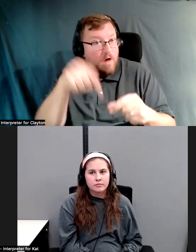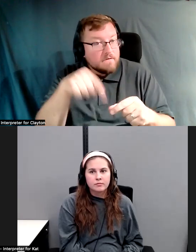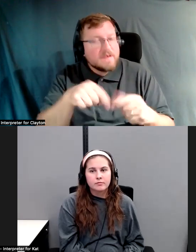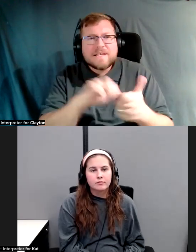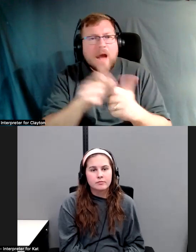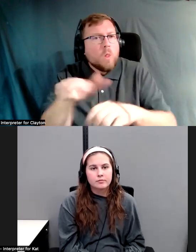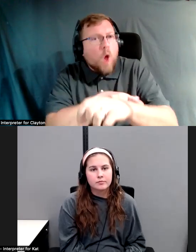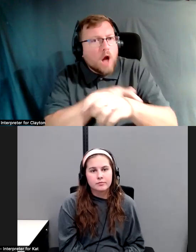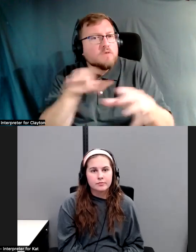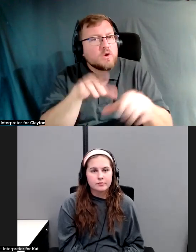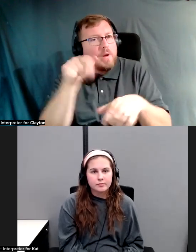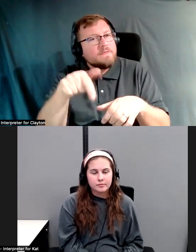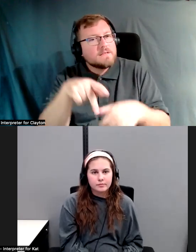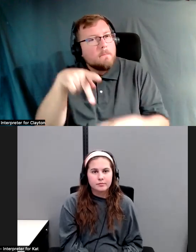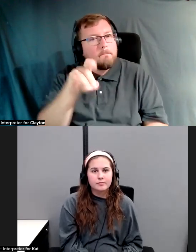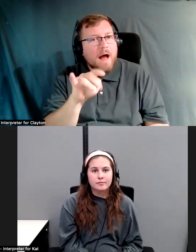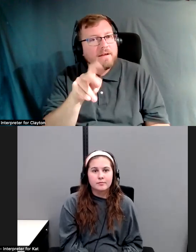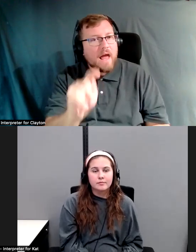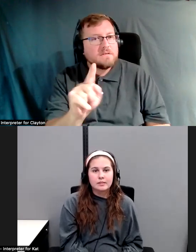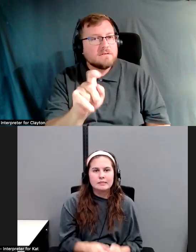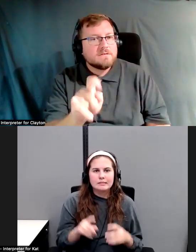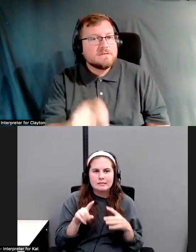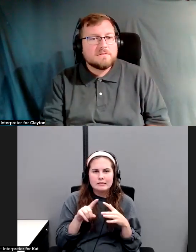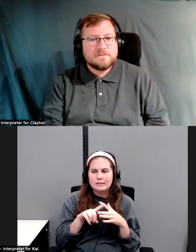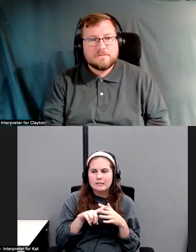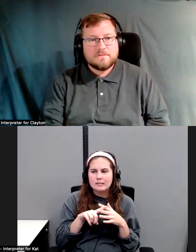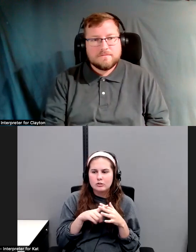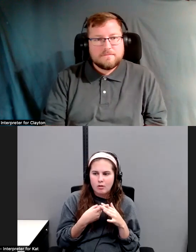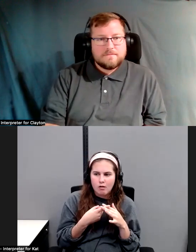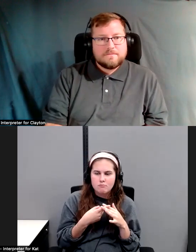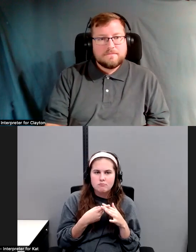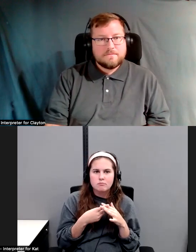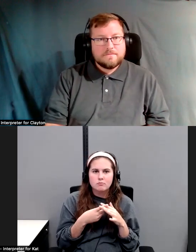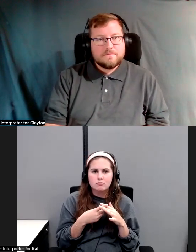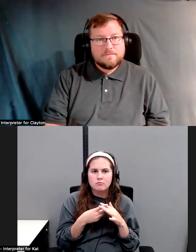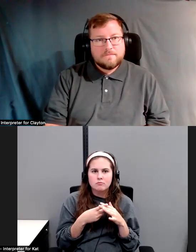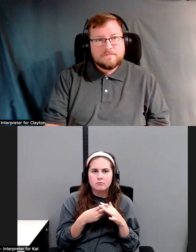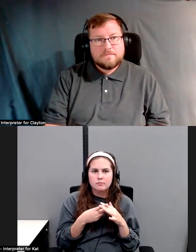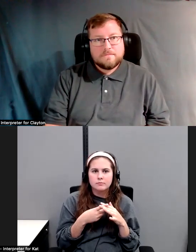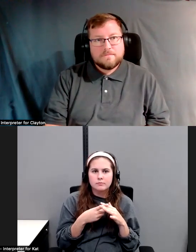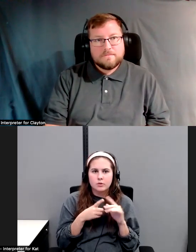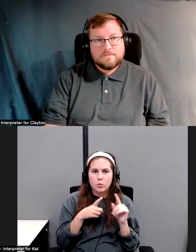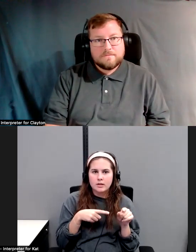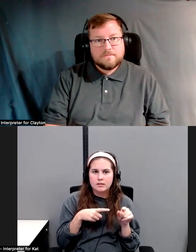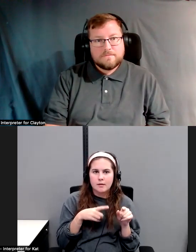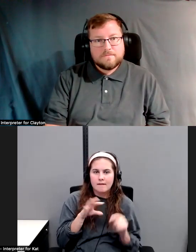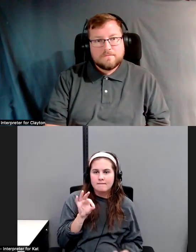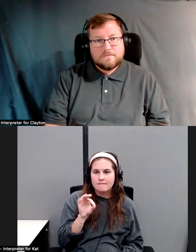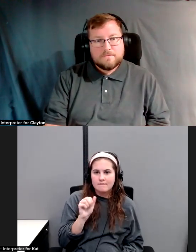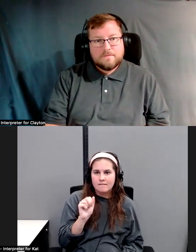doing it for? Well, it started, I attended my first band convention